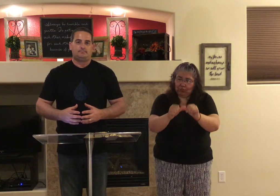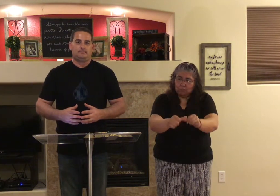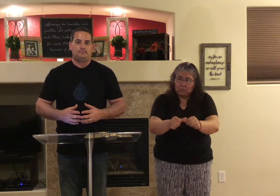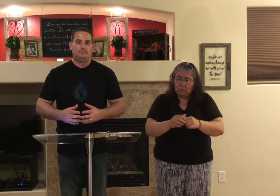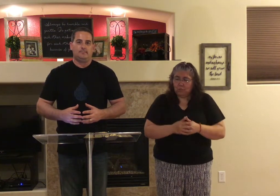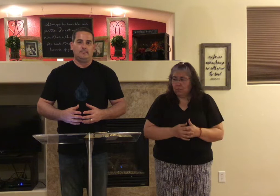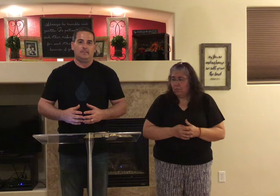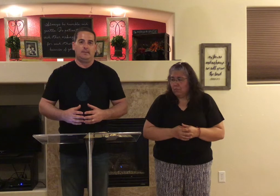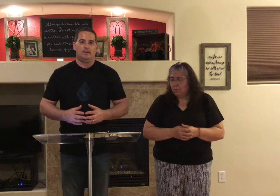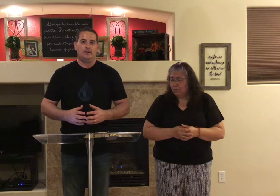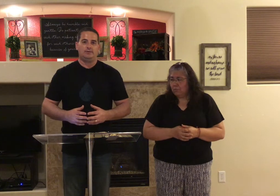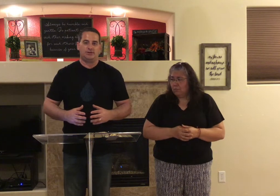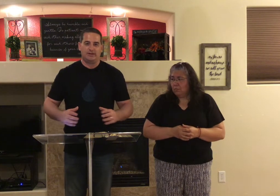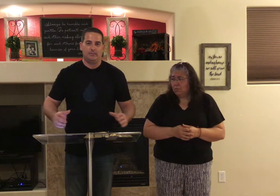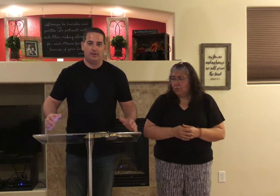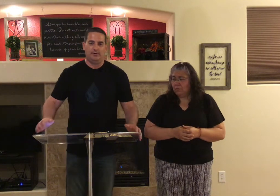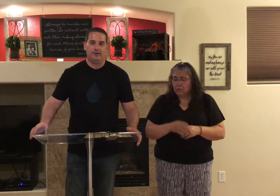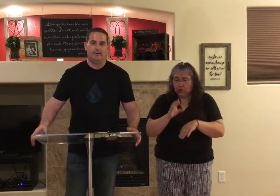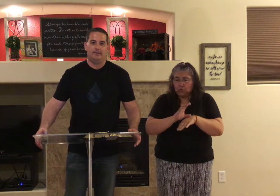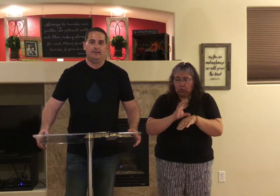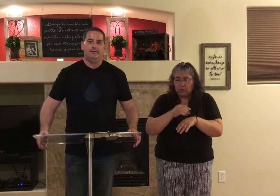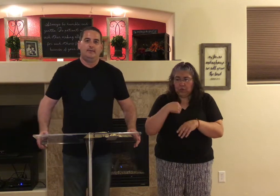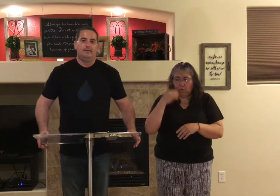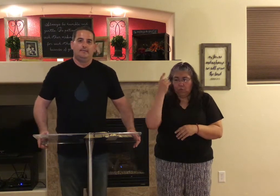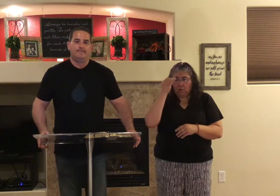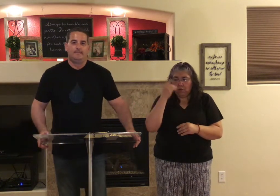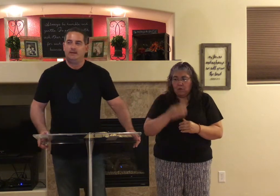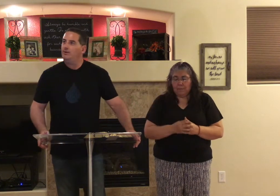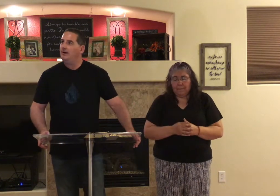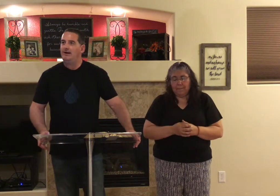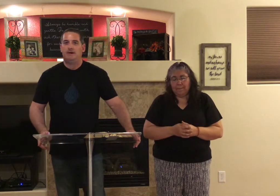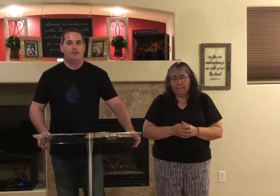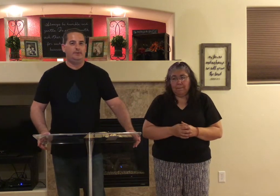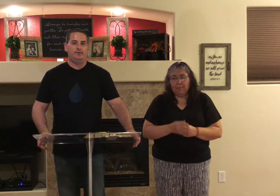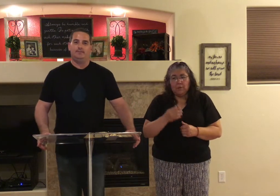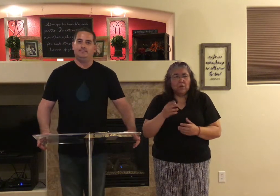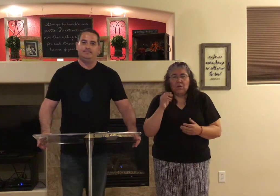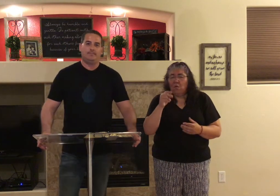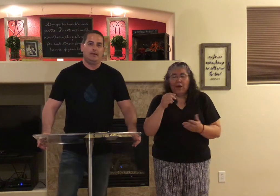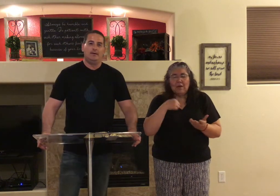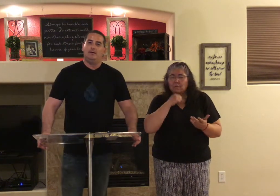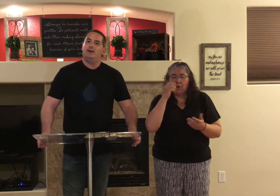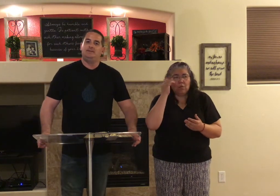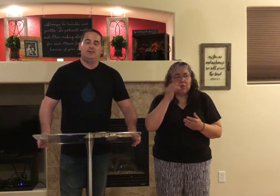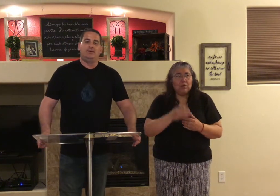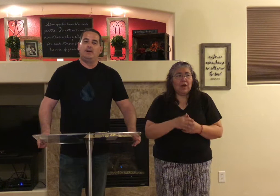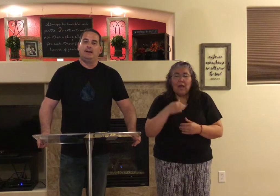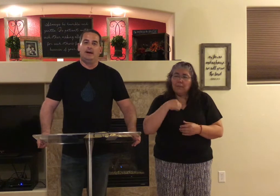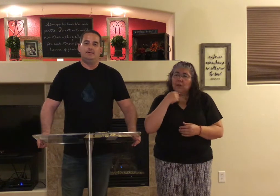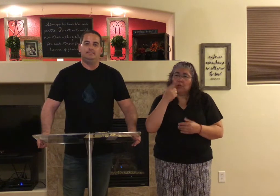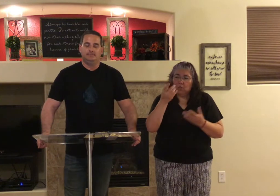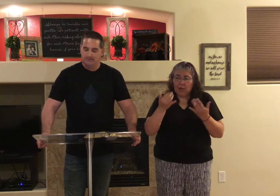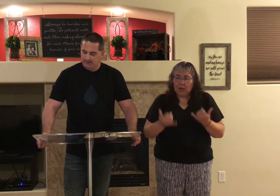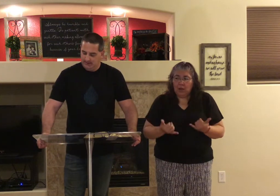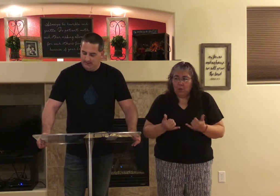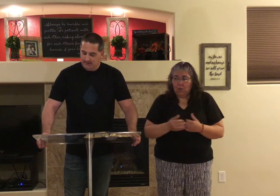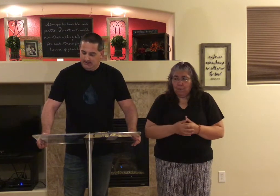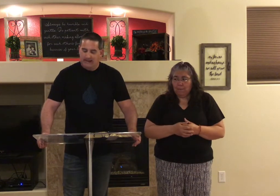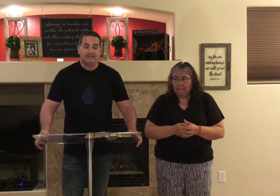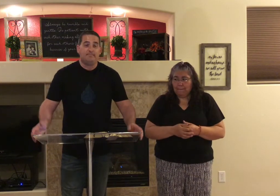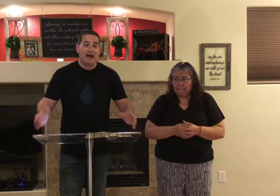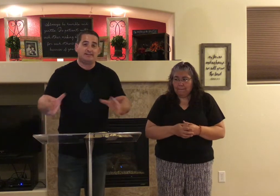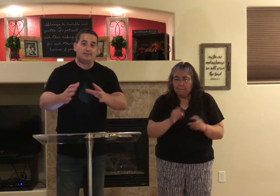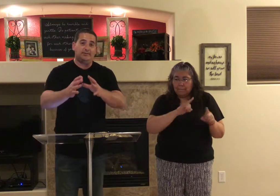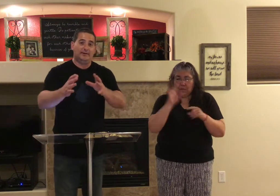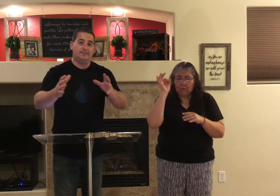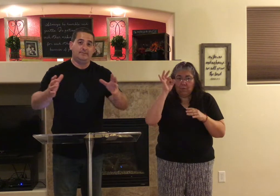Church, I'm wondering. You know what? I'm not wondering. I'm telling you right now,